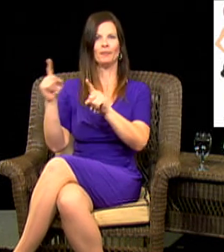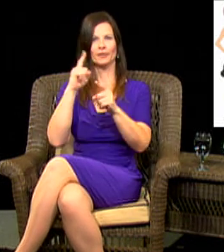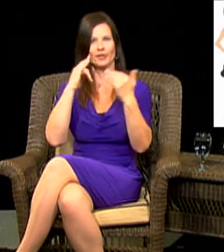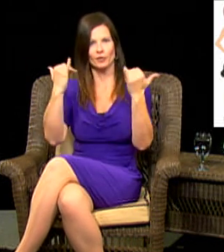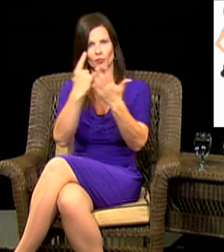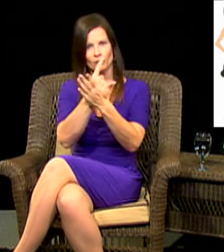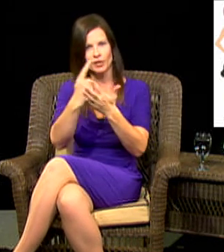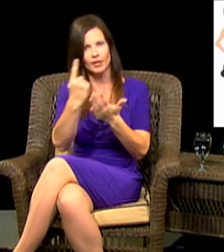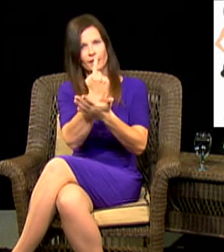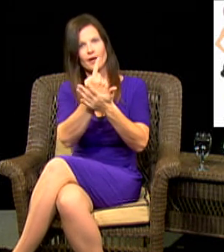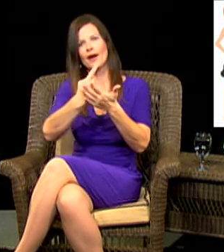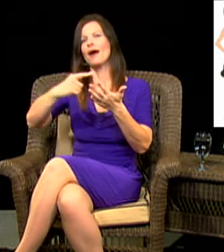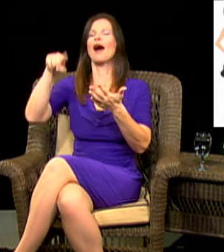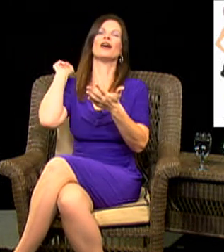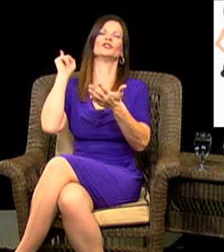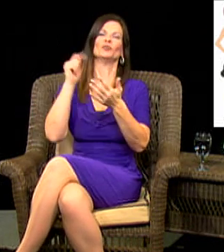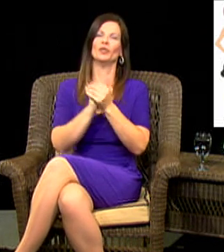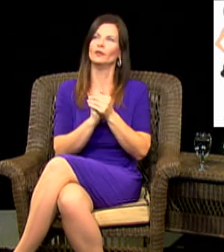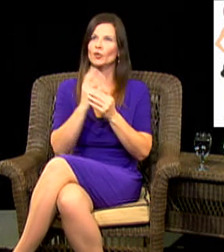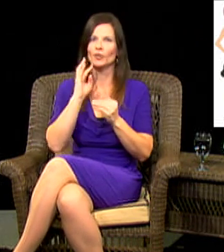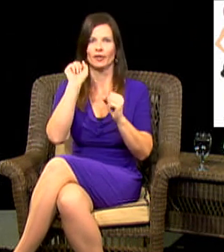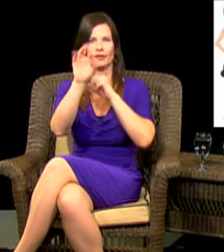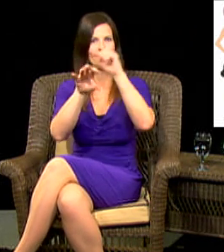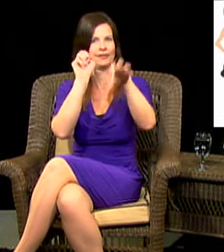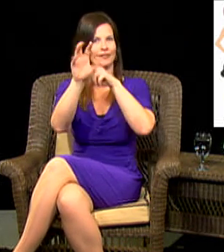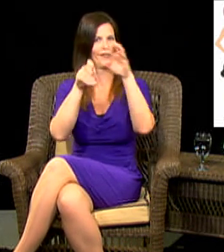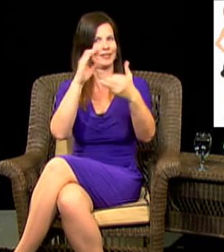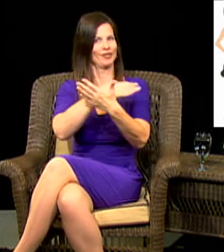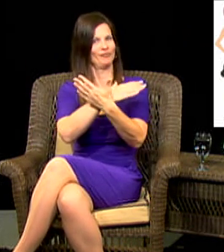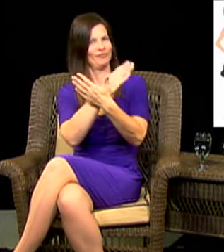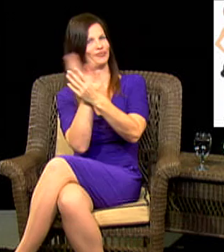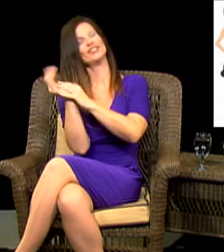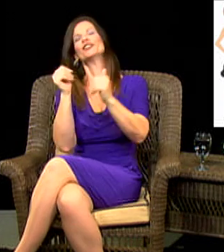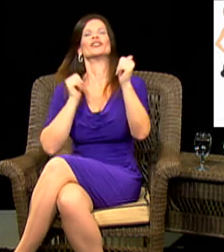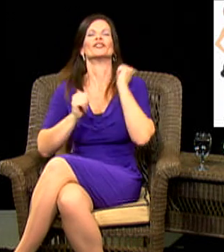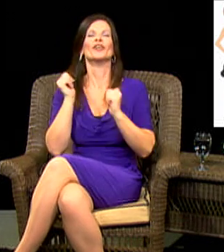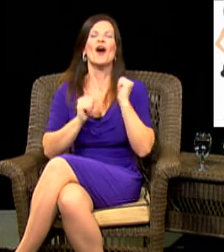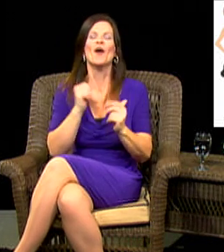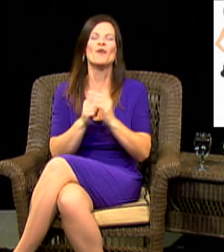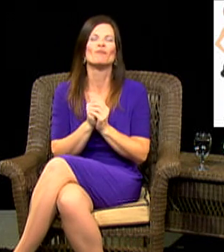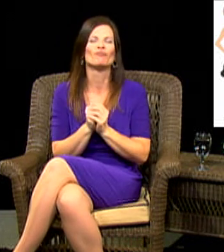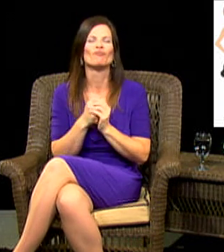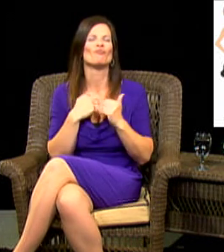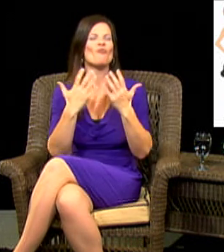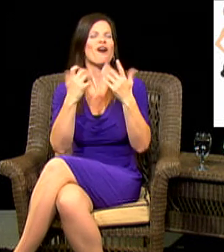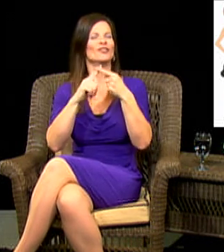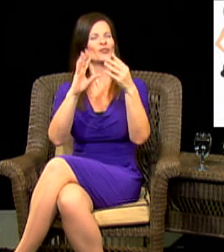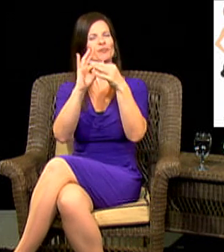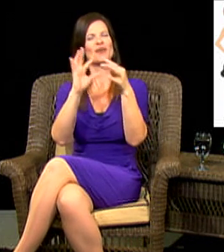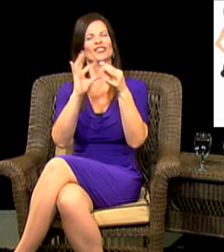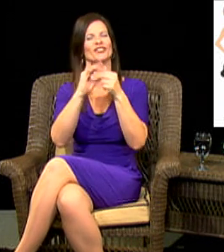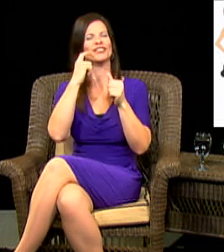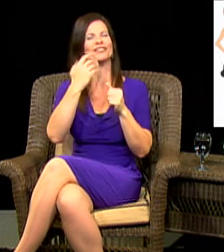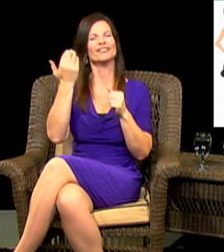There are so many things happening that have been happening this week and last week, so I'm really excited to share a lot of them with you during the